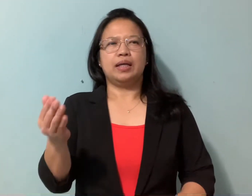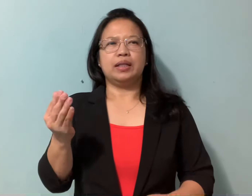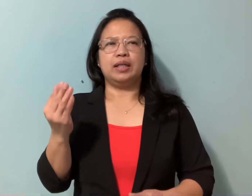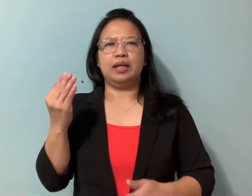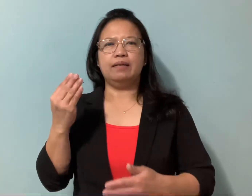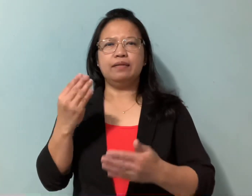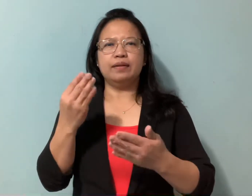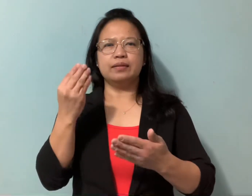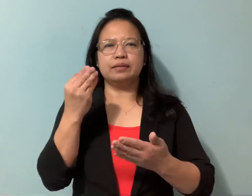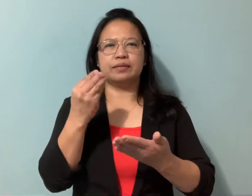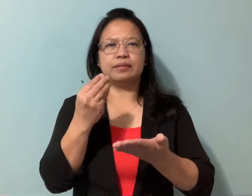Give.